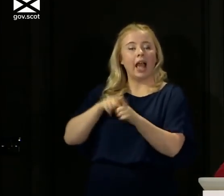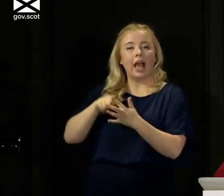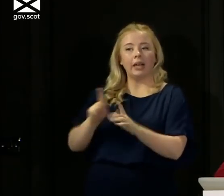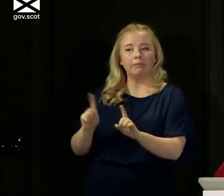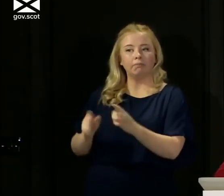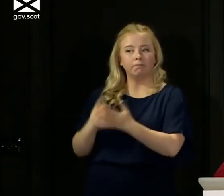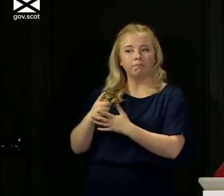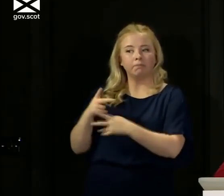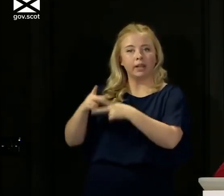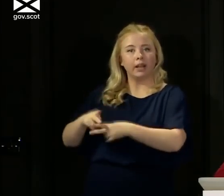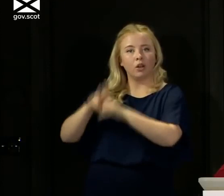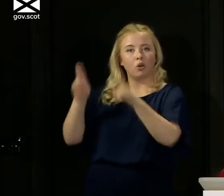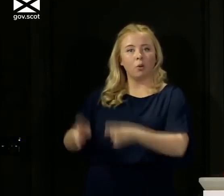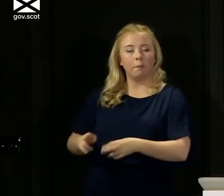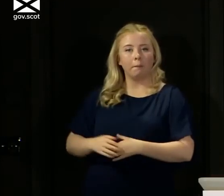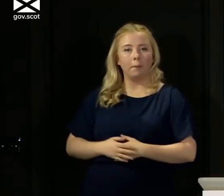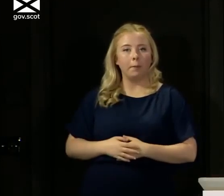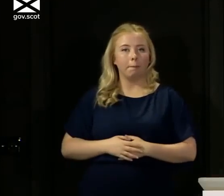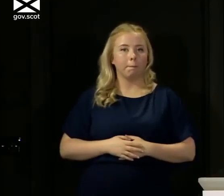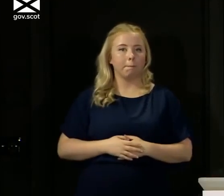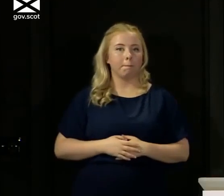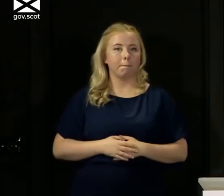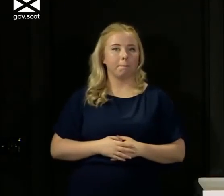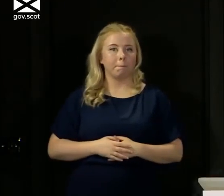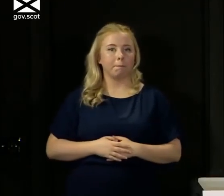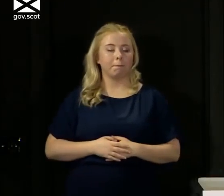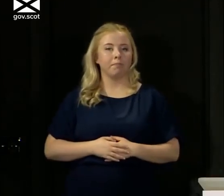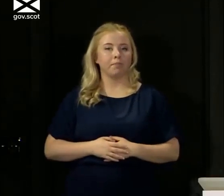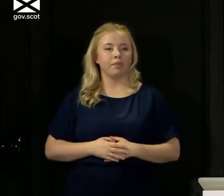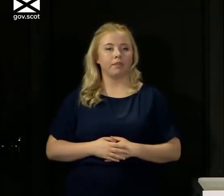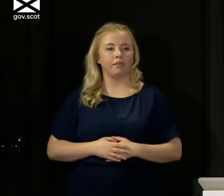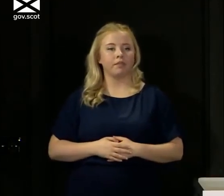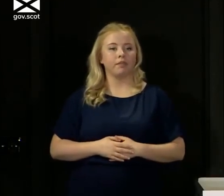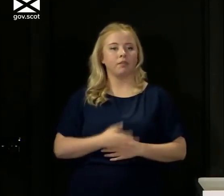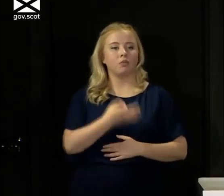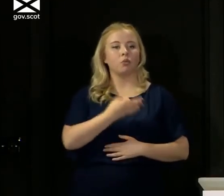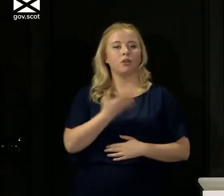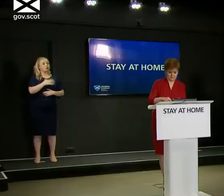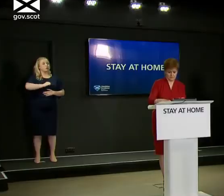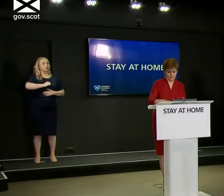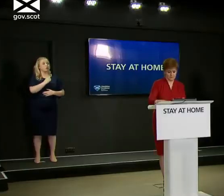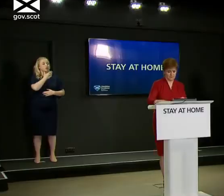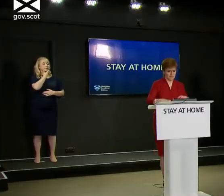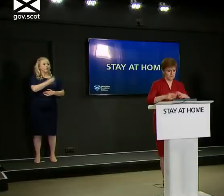that any appropriate steps can be taken. Gina Davidson from the Scotsman.